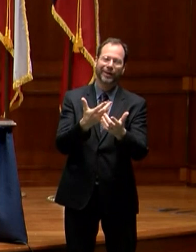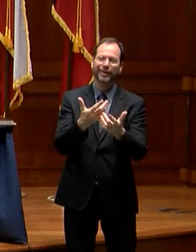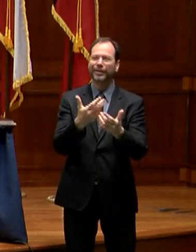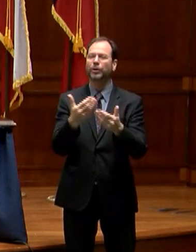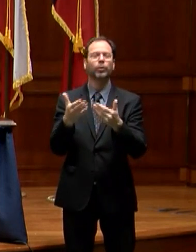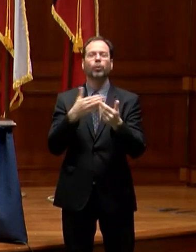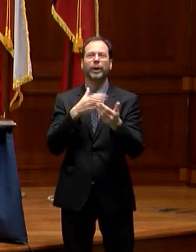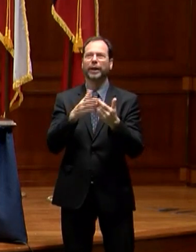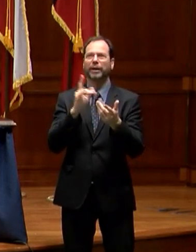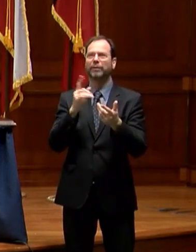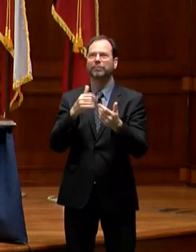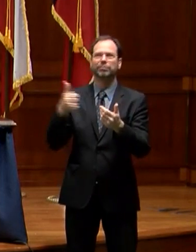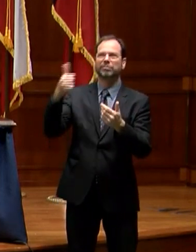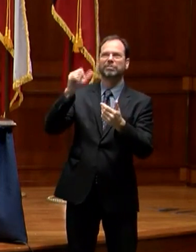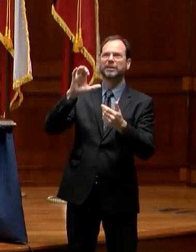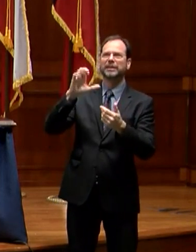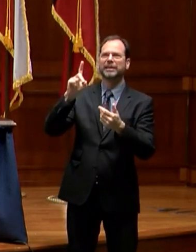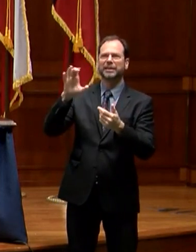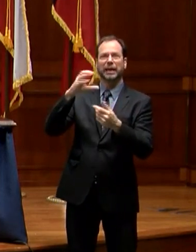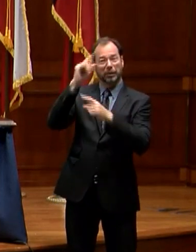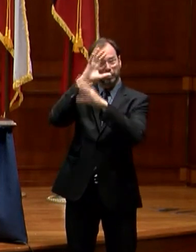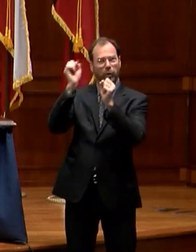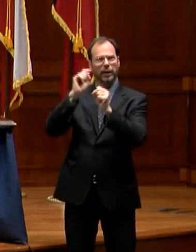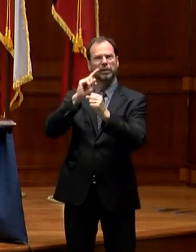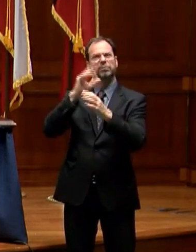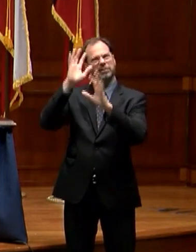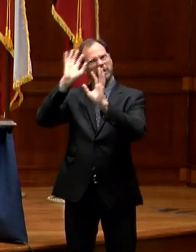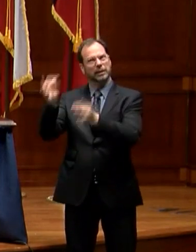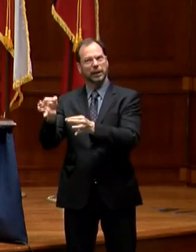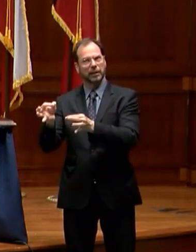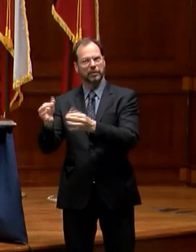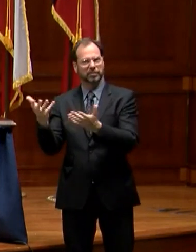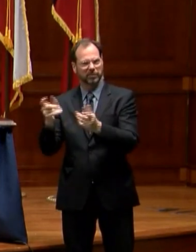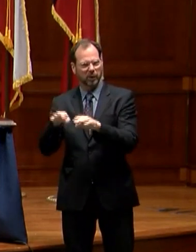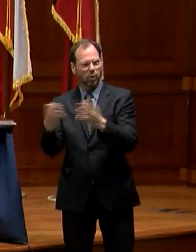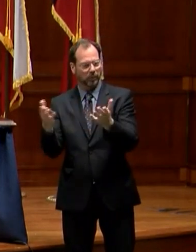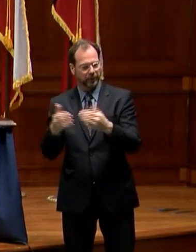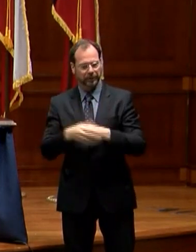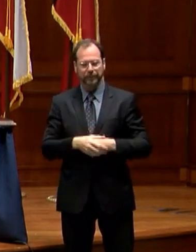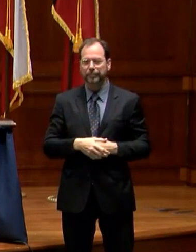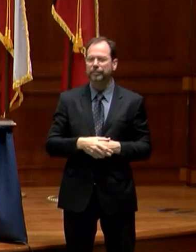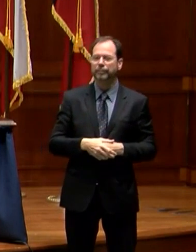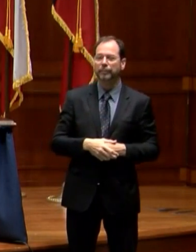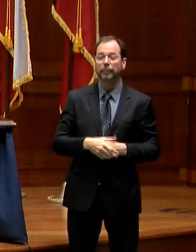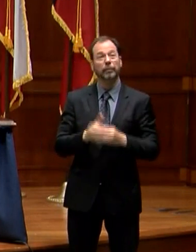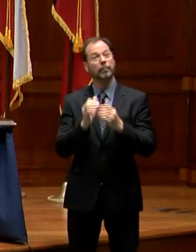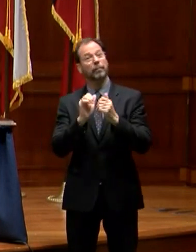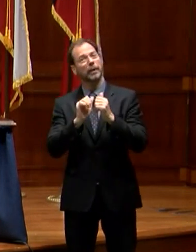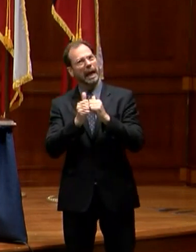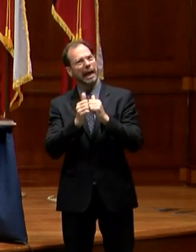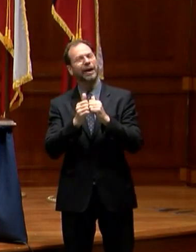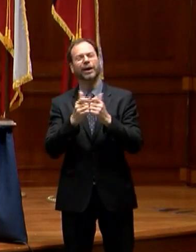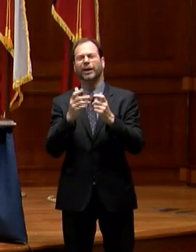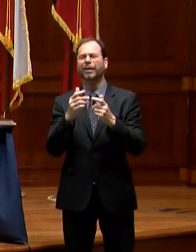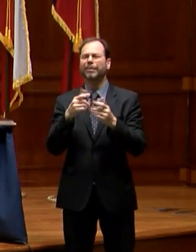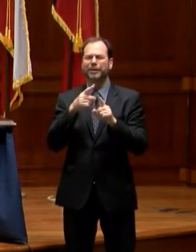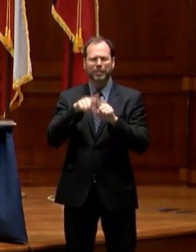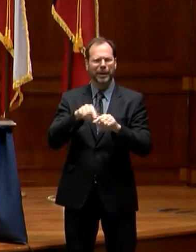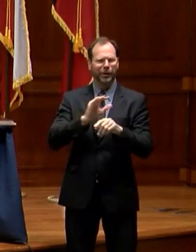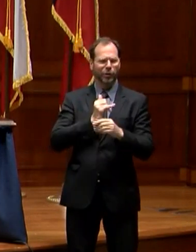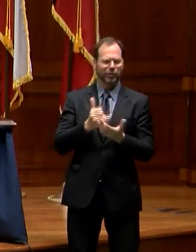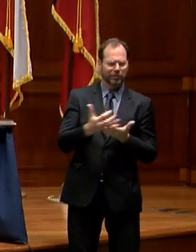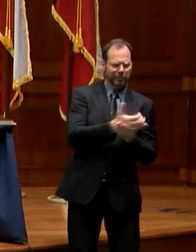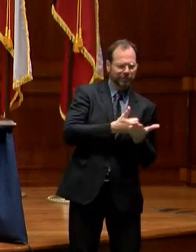standards set by the CDC and by the President. And that has to be done in conjunction with the data that we have in the